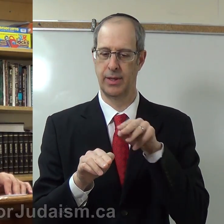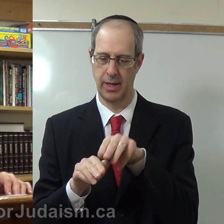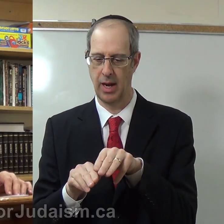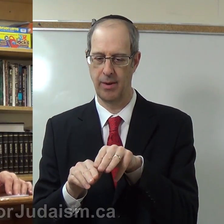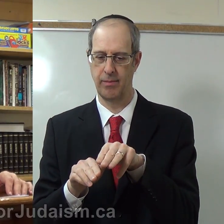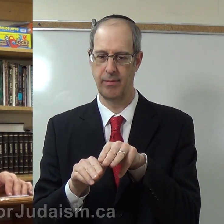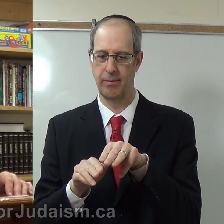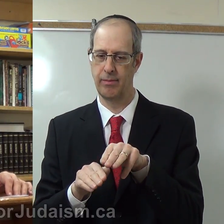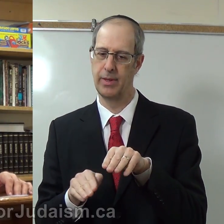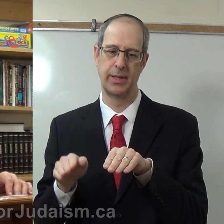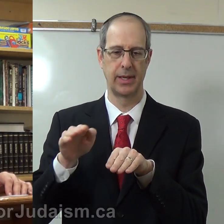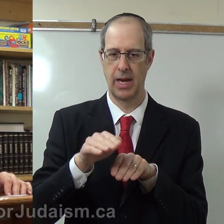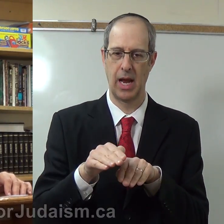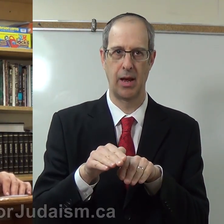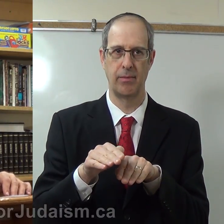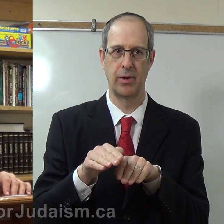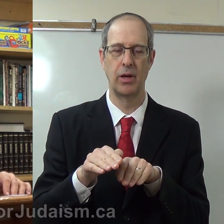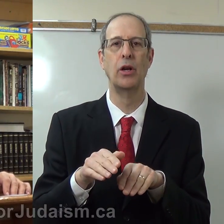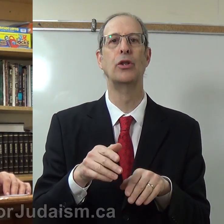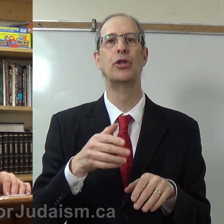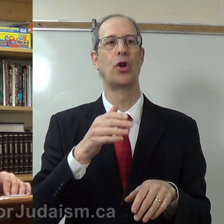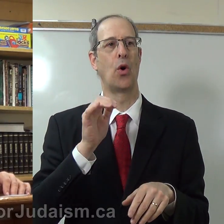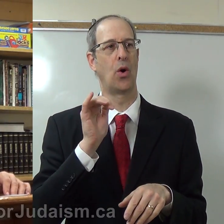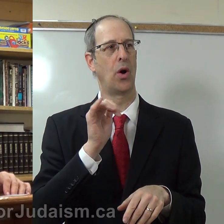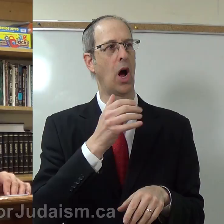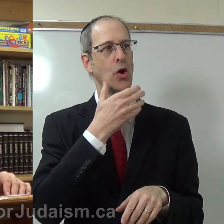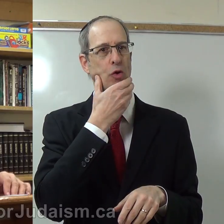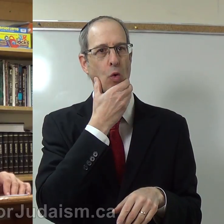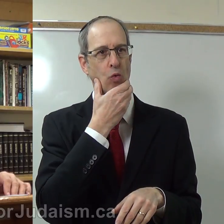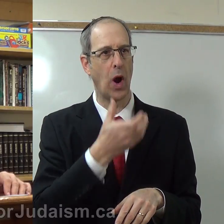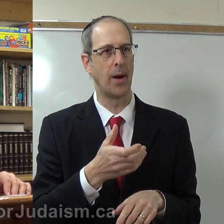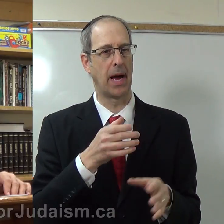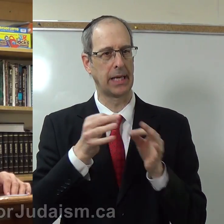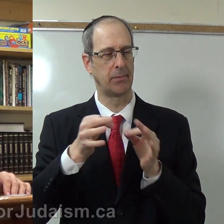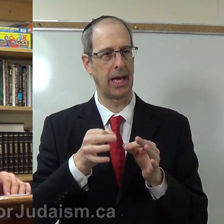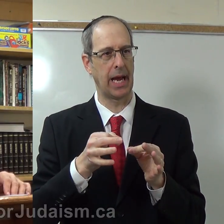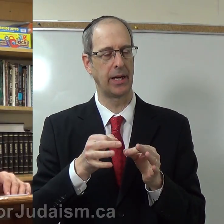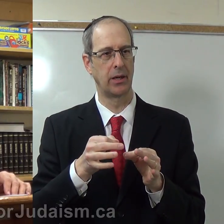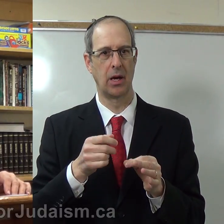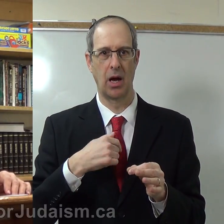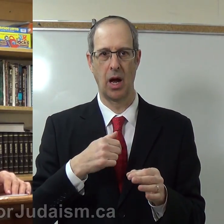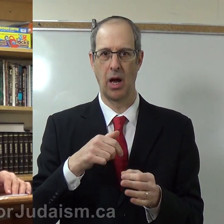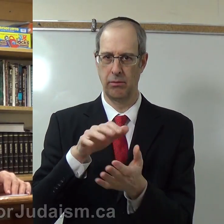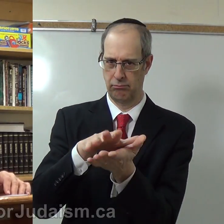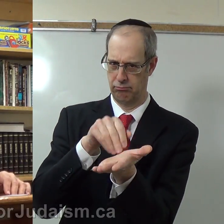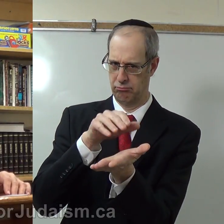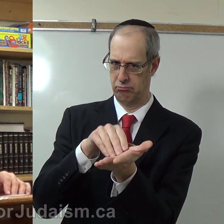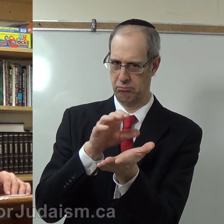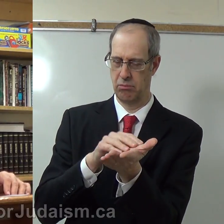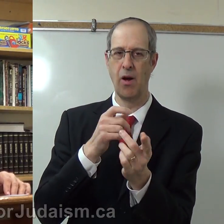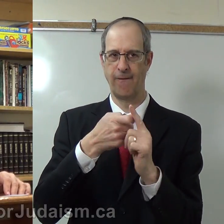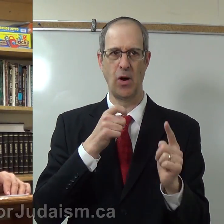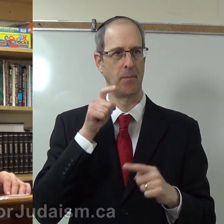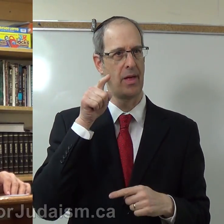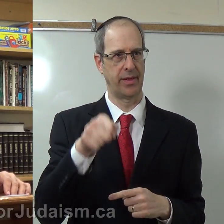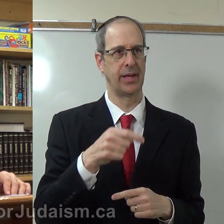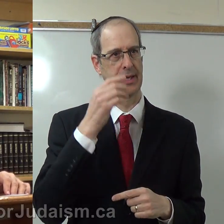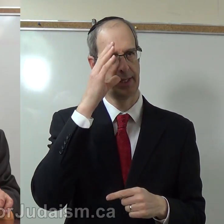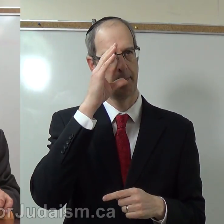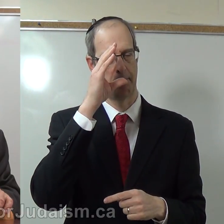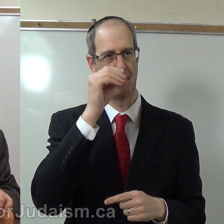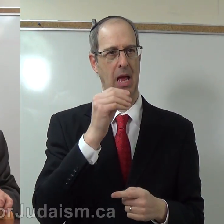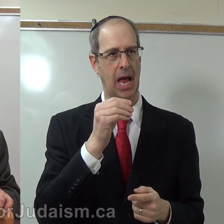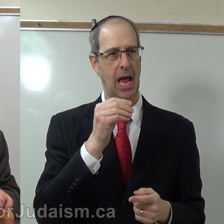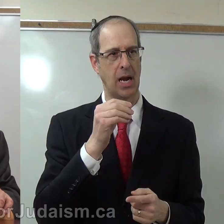And the rabbi explained that's lesson that he learned from this man is what